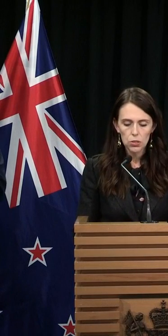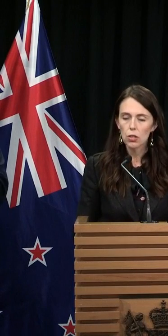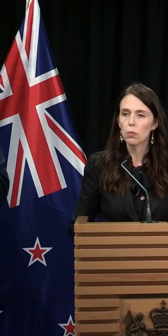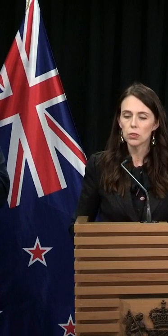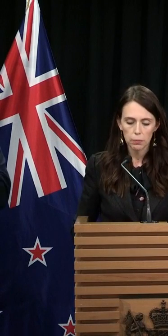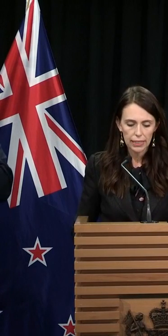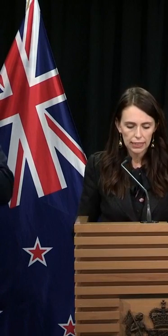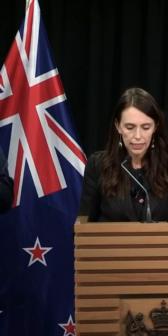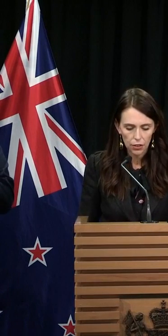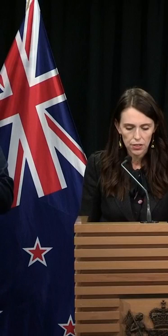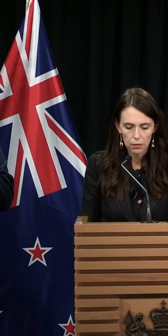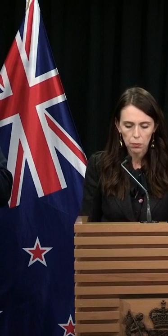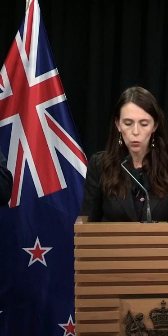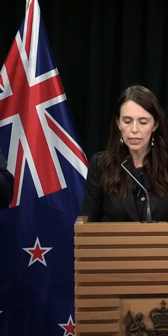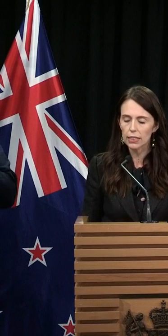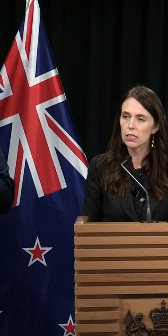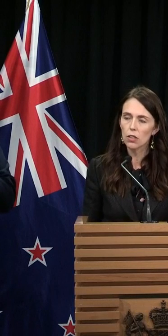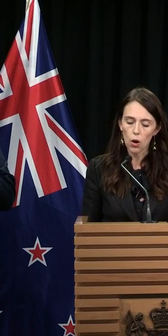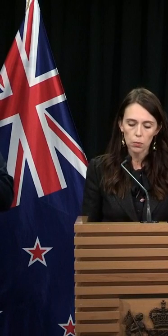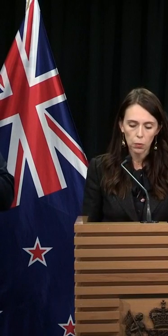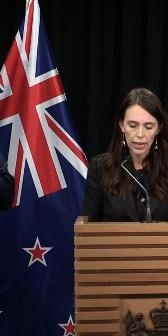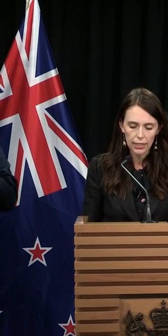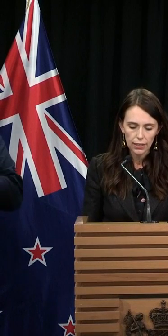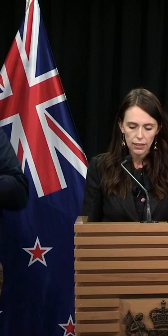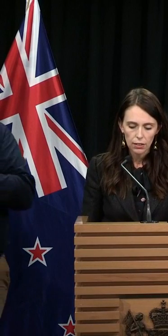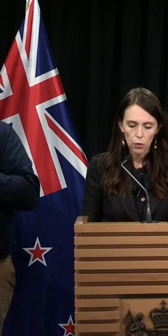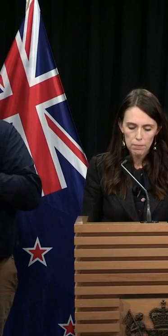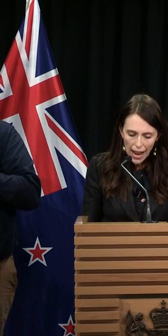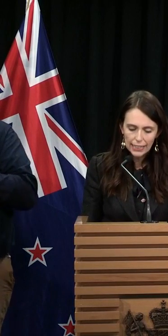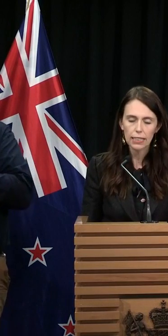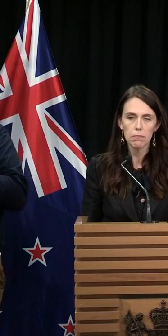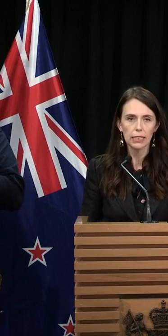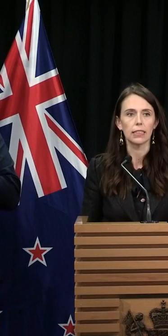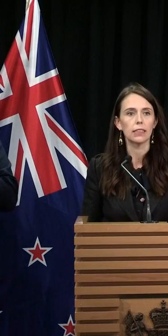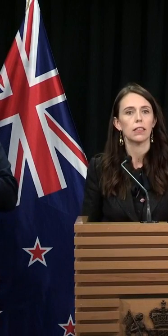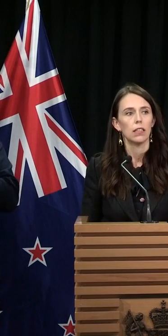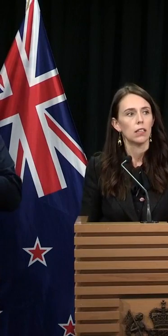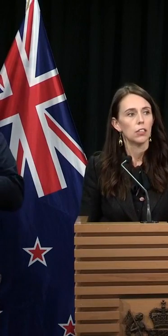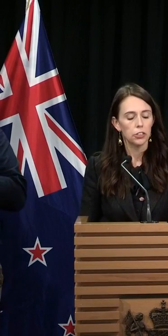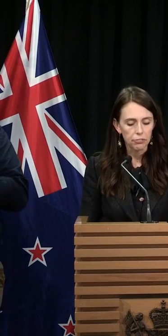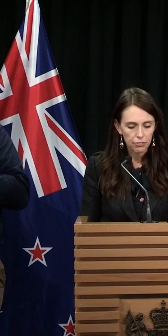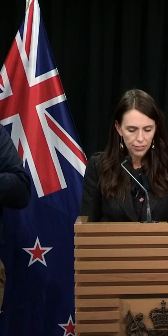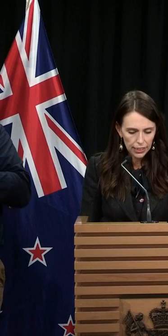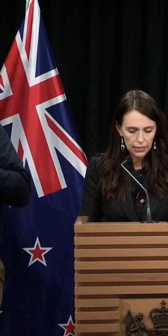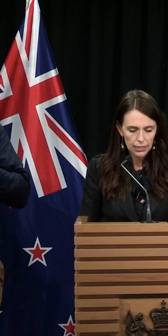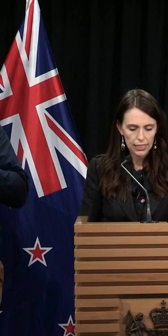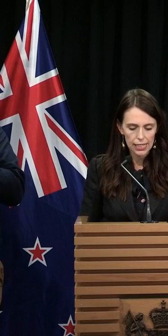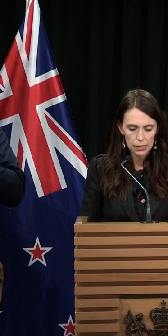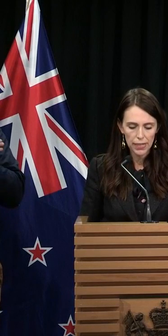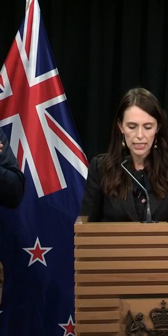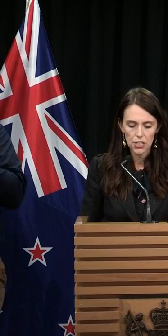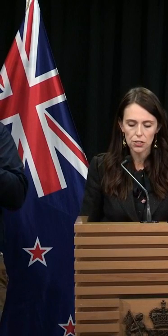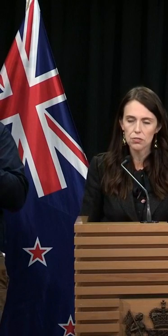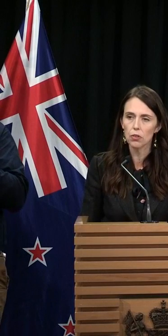I also want to be clear, though, that in broadening the scope, we remain committed to fulfilling